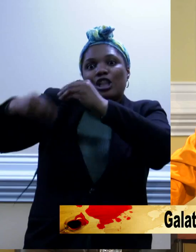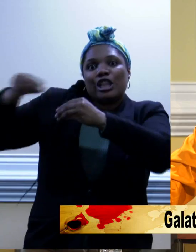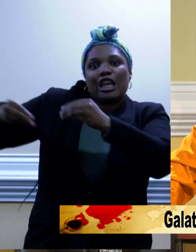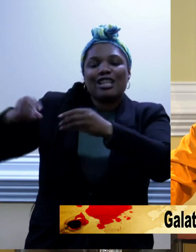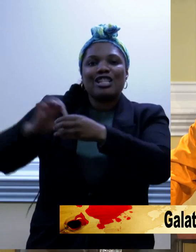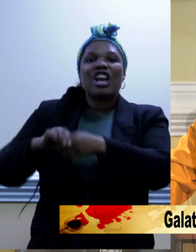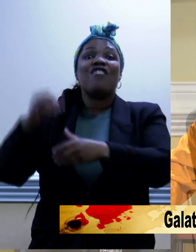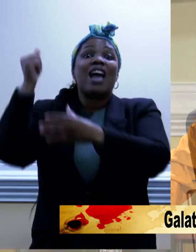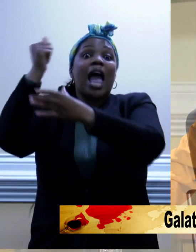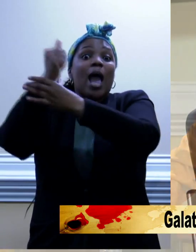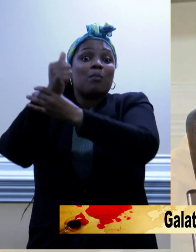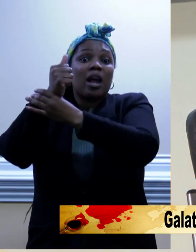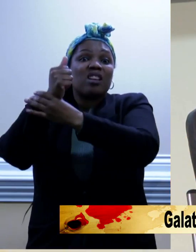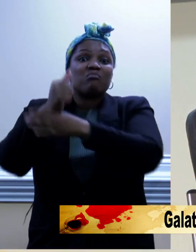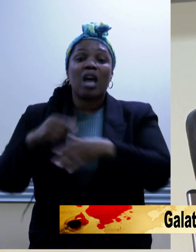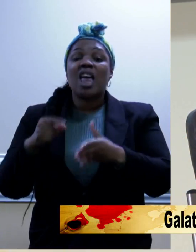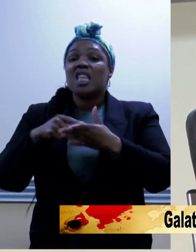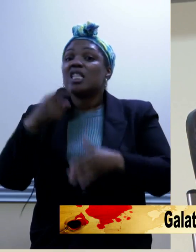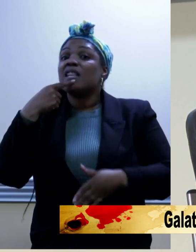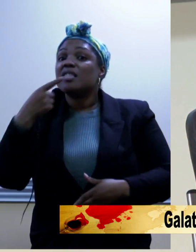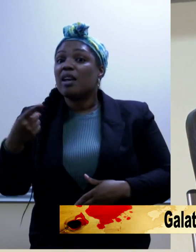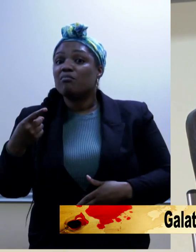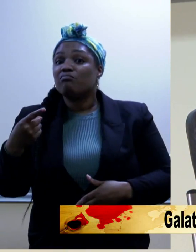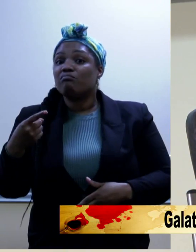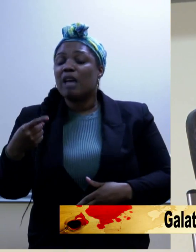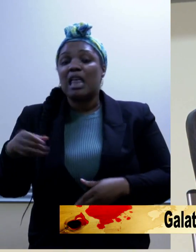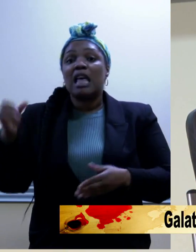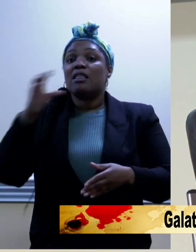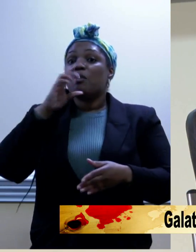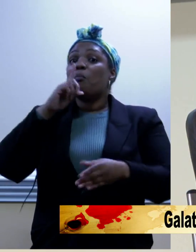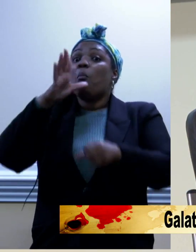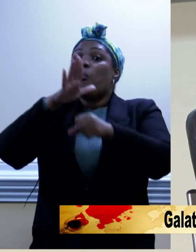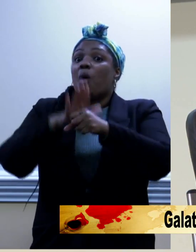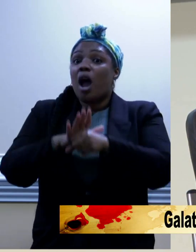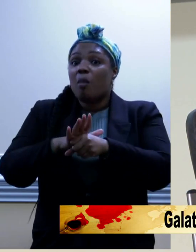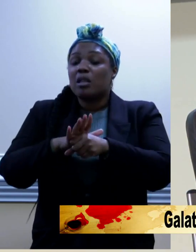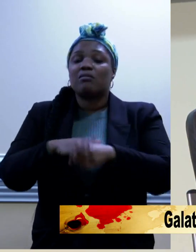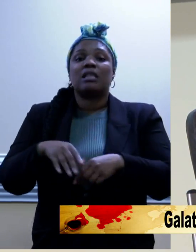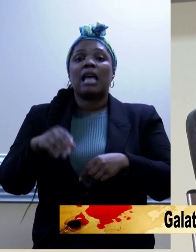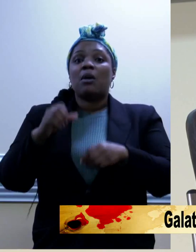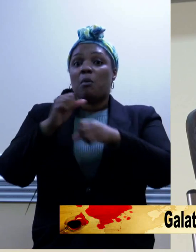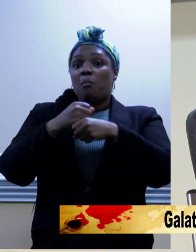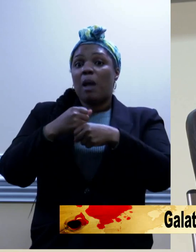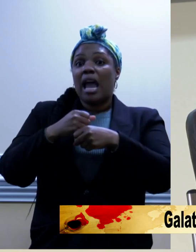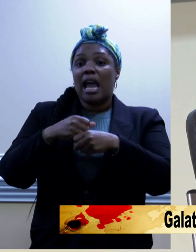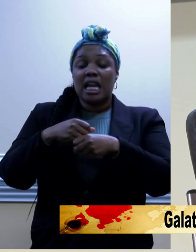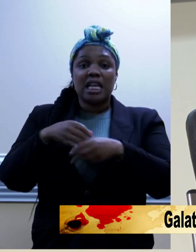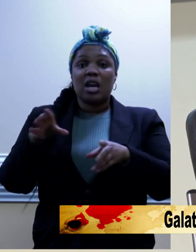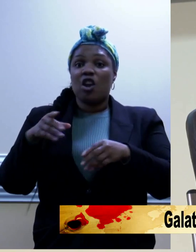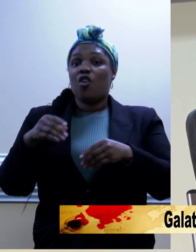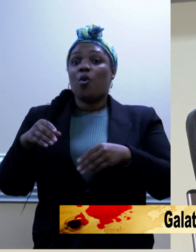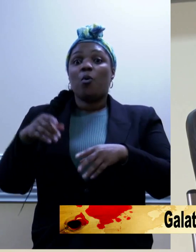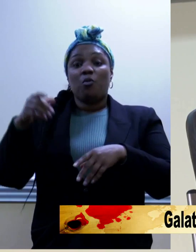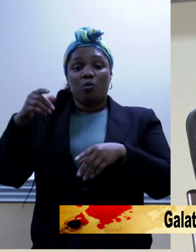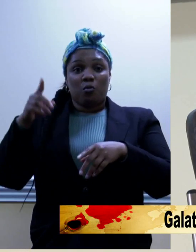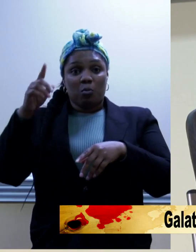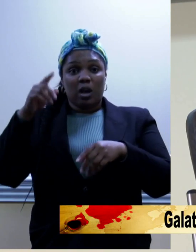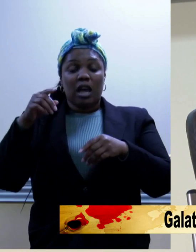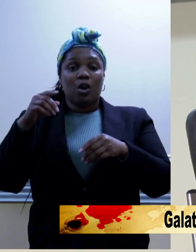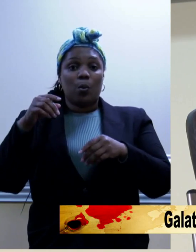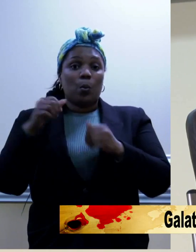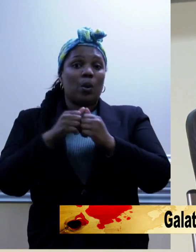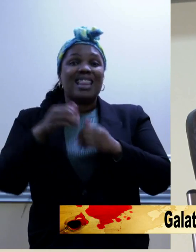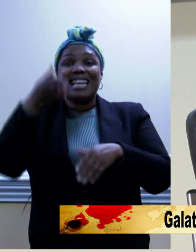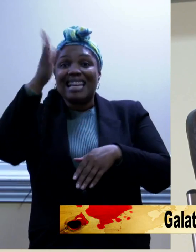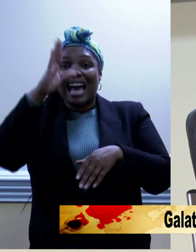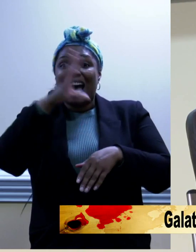Go ahead and read. And this I say, that the covenant that was confirmed before of God in Christ, the law,